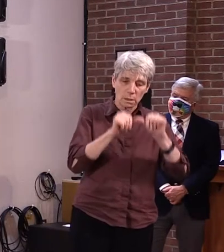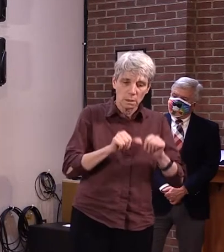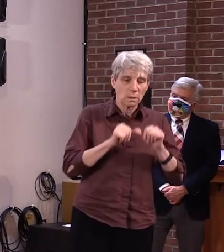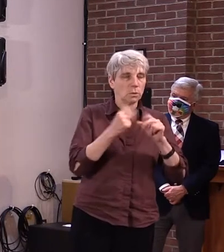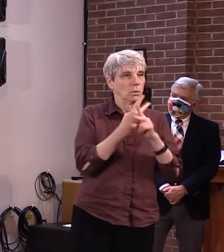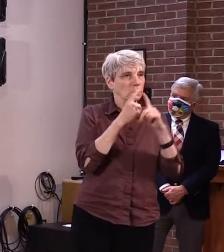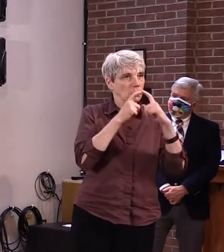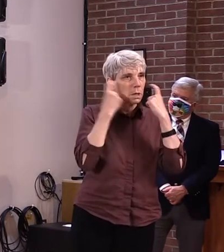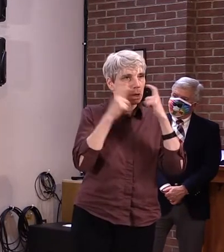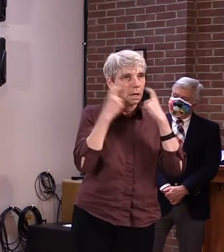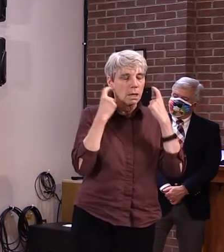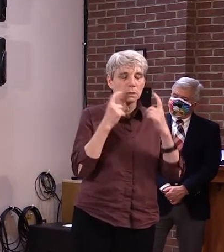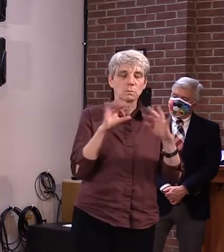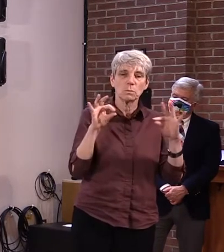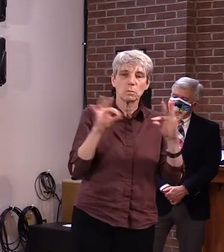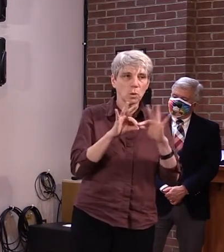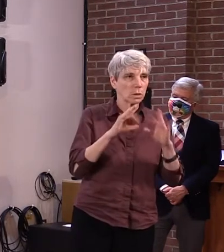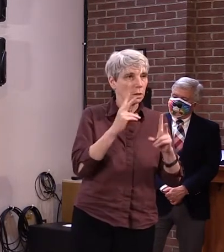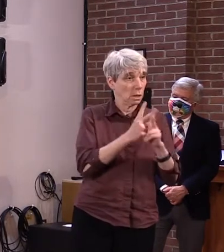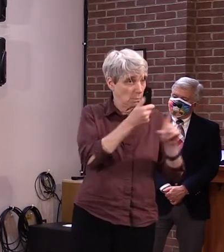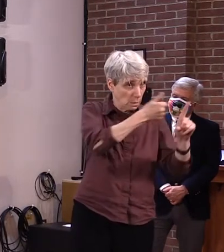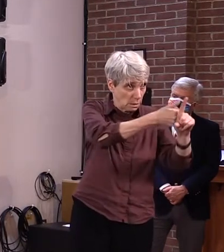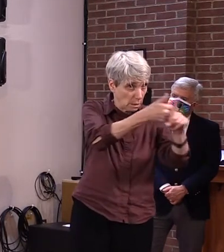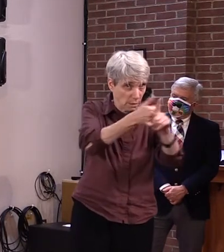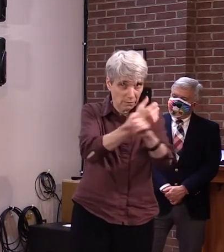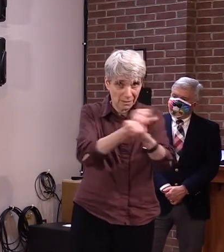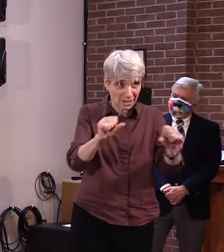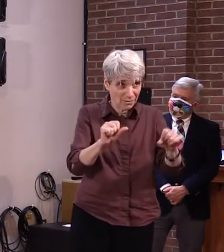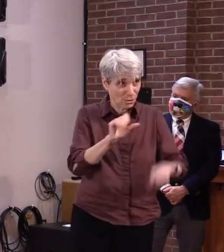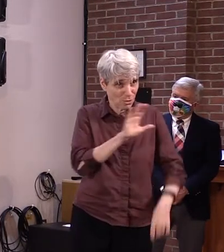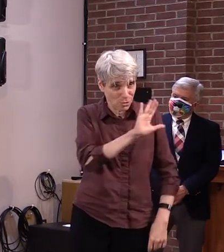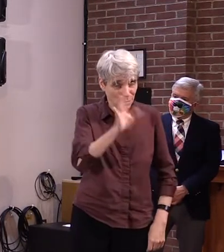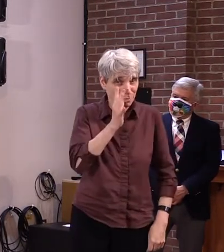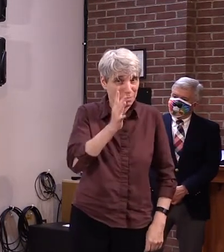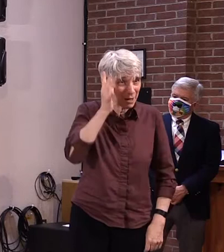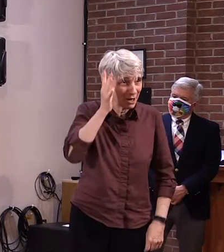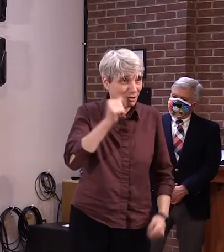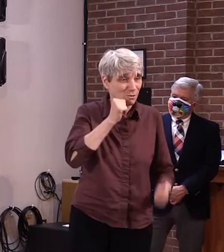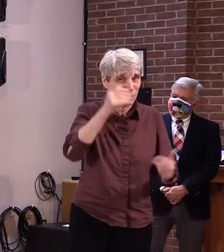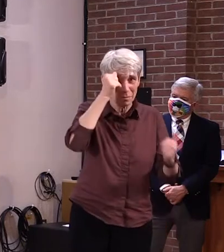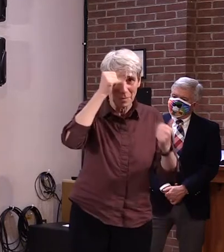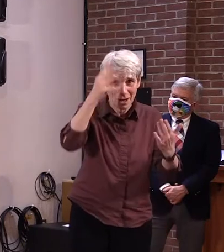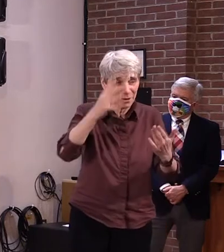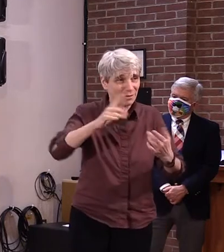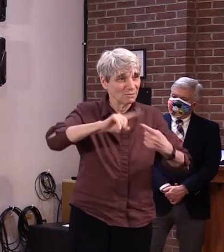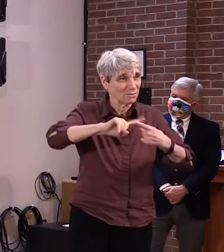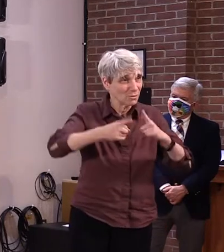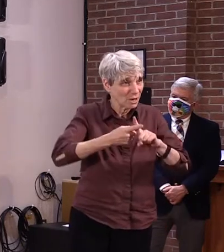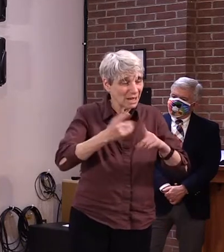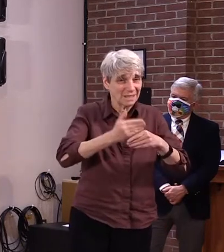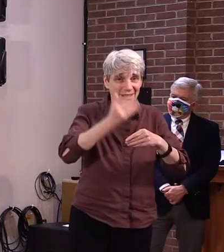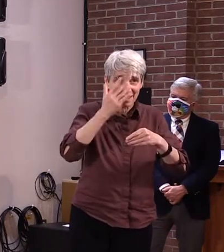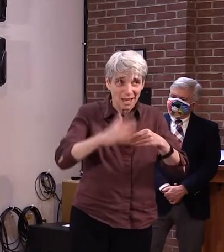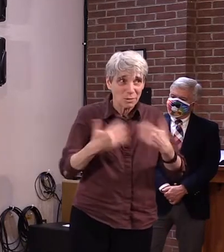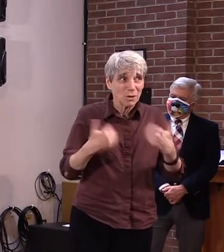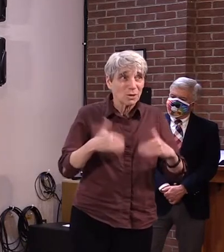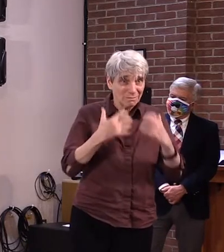just themselves, but their parents and grandparents and their friends and neighbors. I